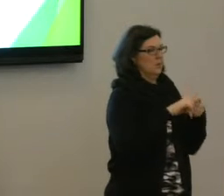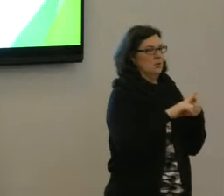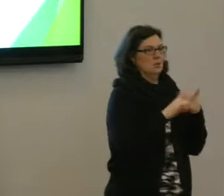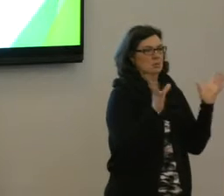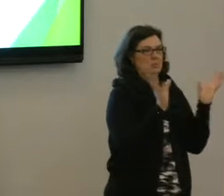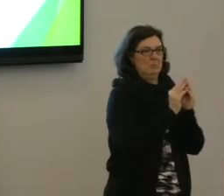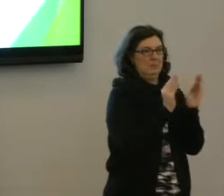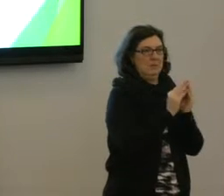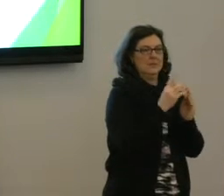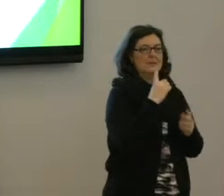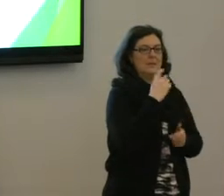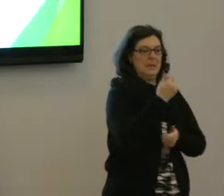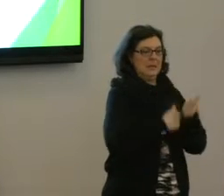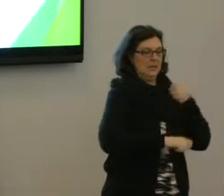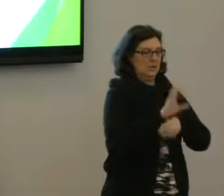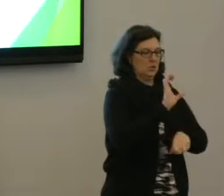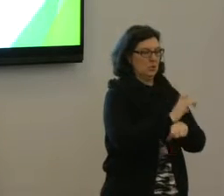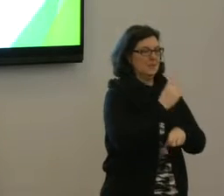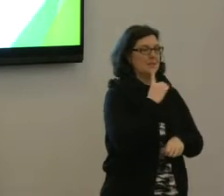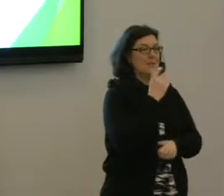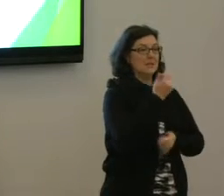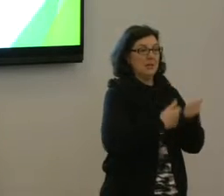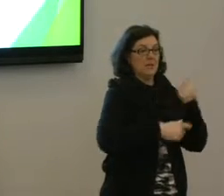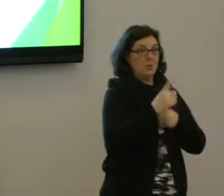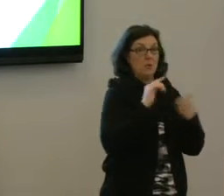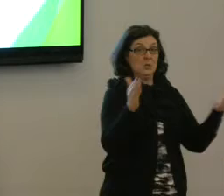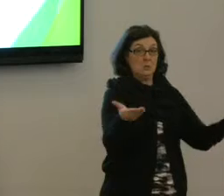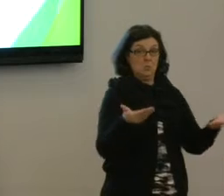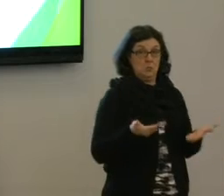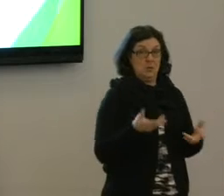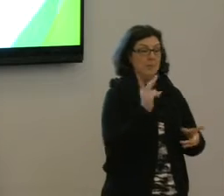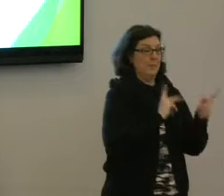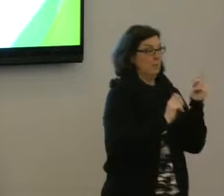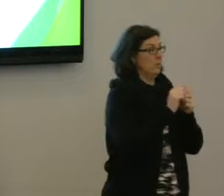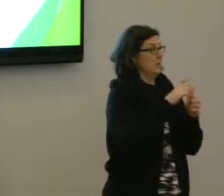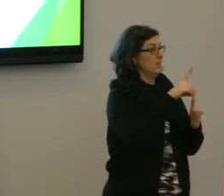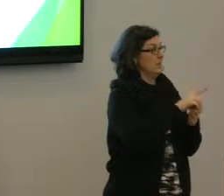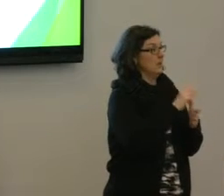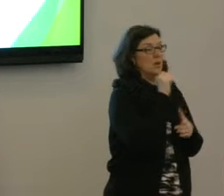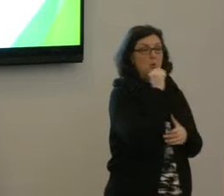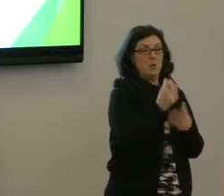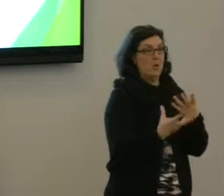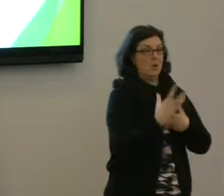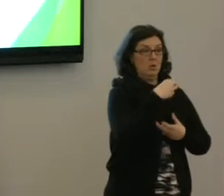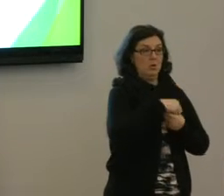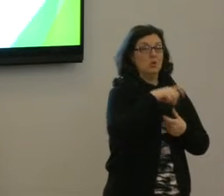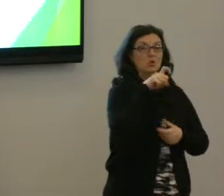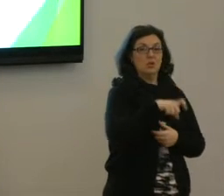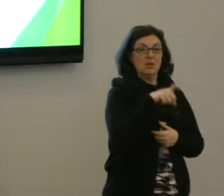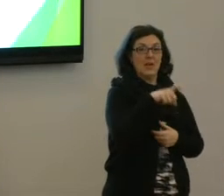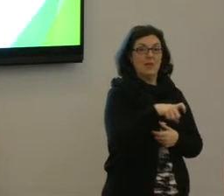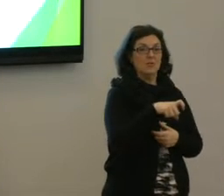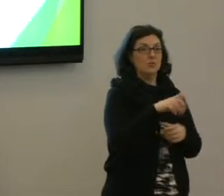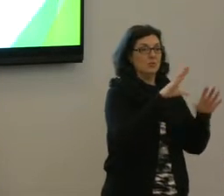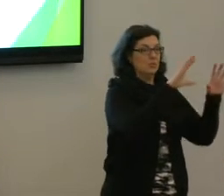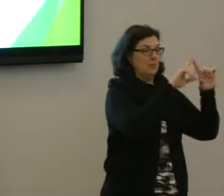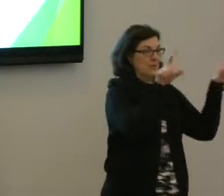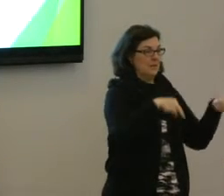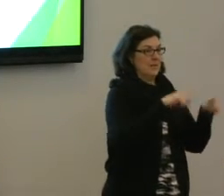said every church that had a sign that says everybody's welcome and that people with disabilities were not included should have to take that sign